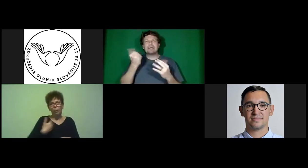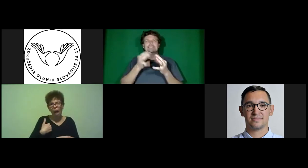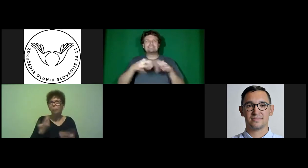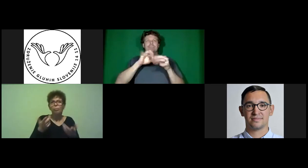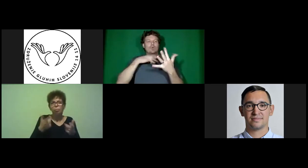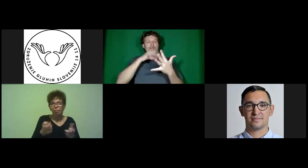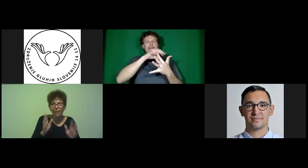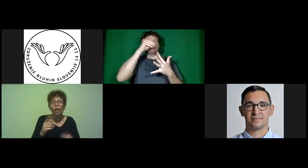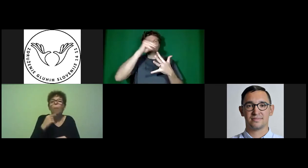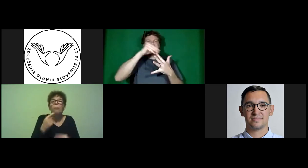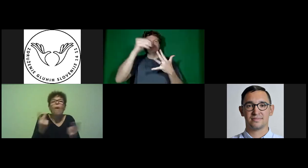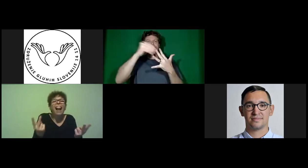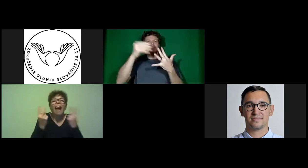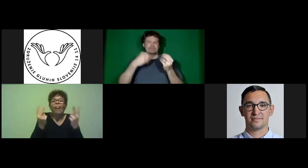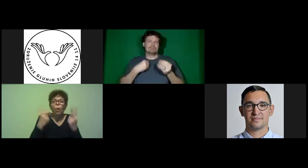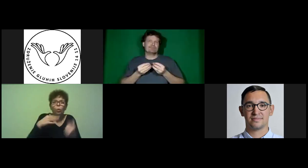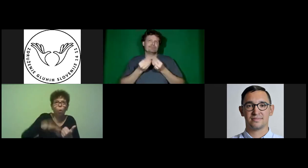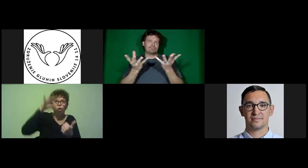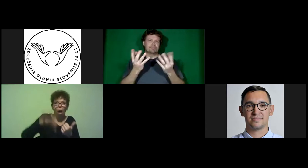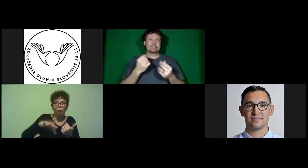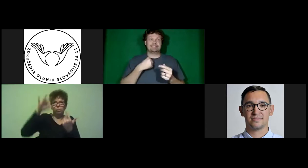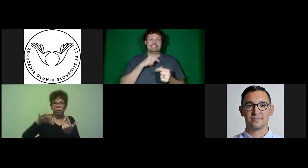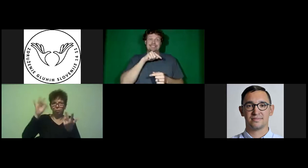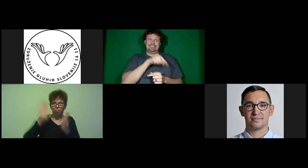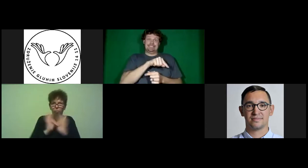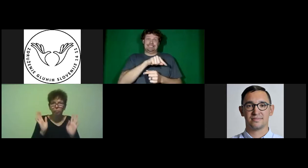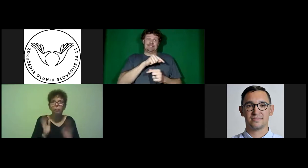Unfortunately, I have only 1 hour's time tonight, so I can only